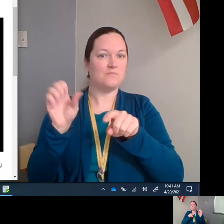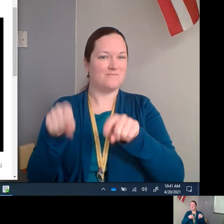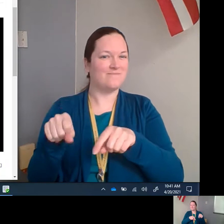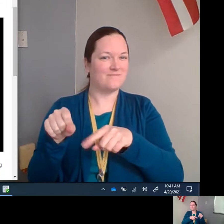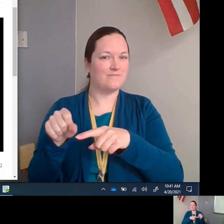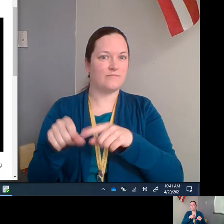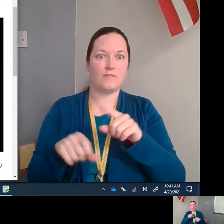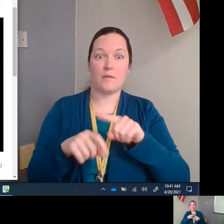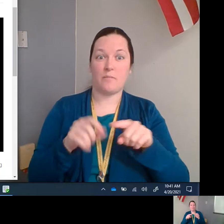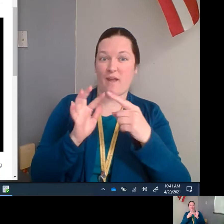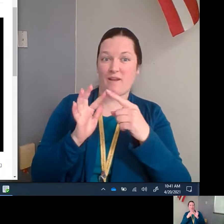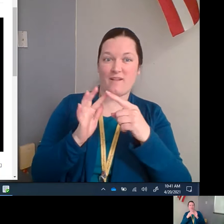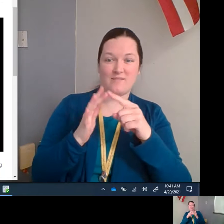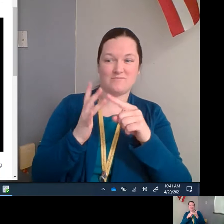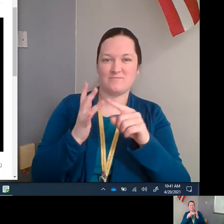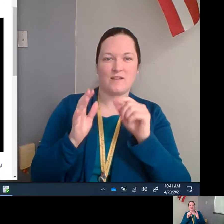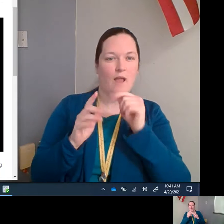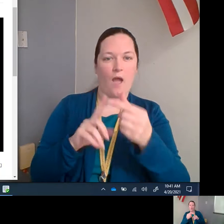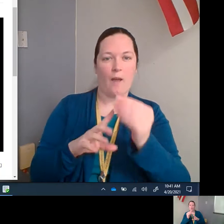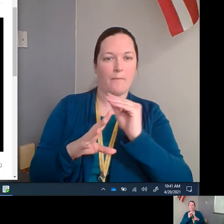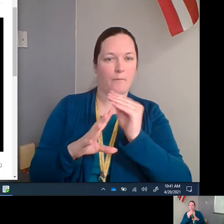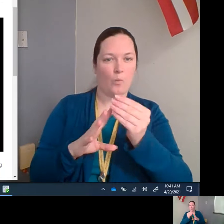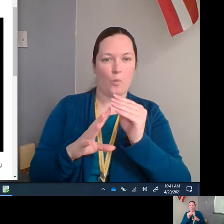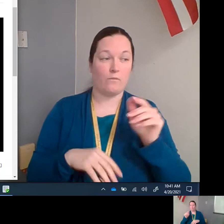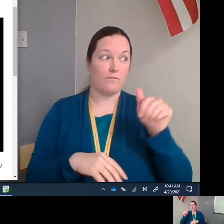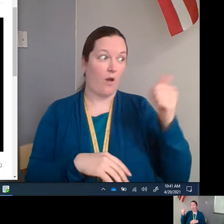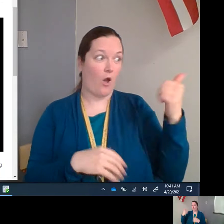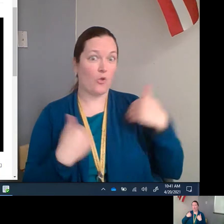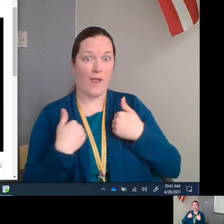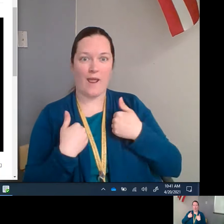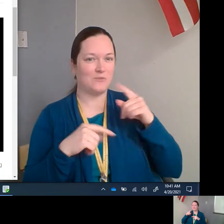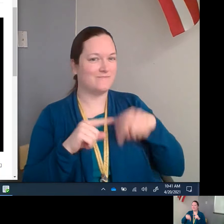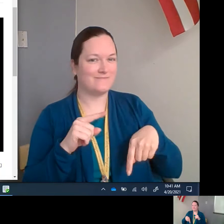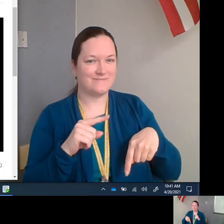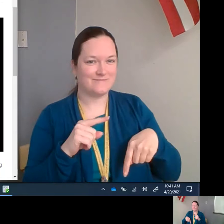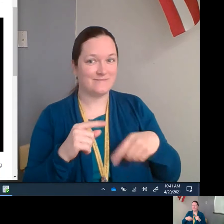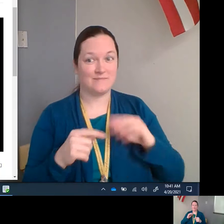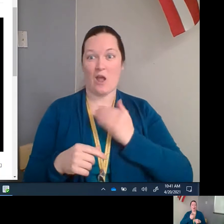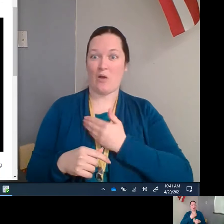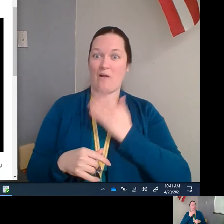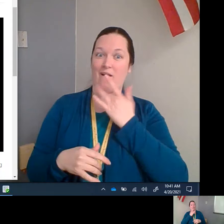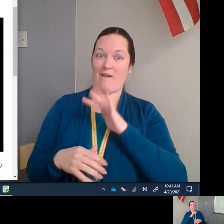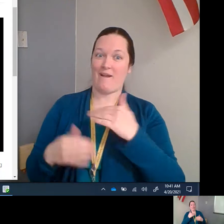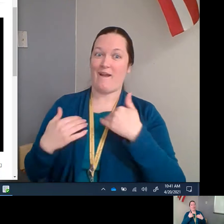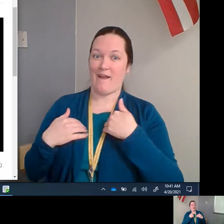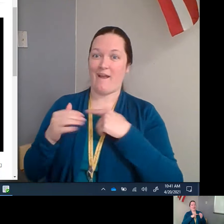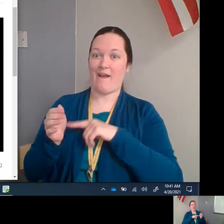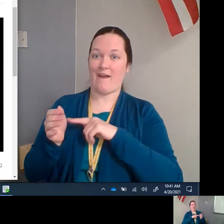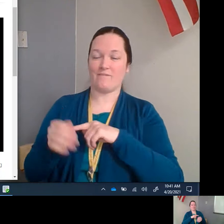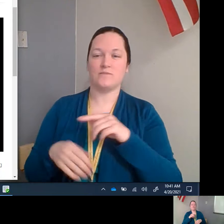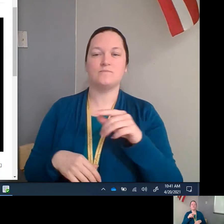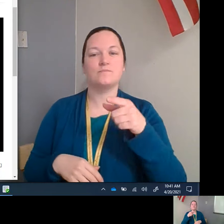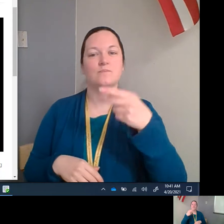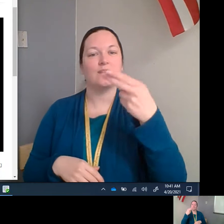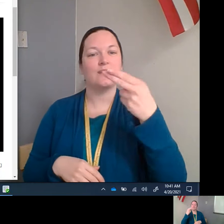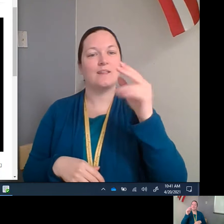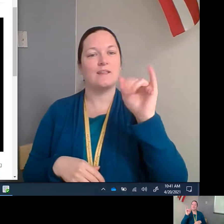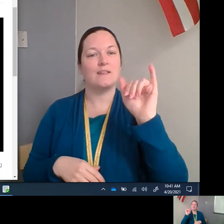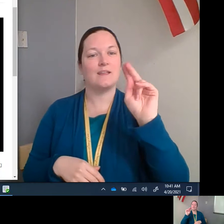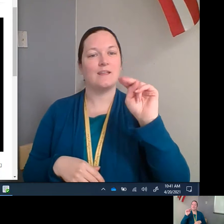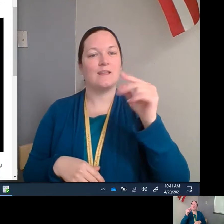that's not super common in the animal world, but you can thank your saddle joint for that. Next, we've got the hinge joint, just like a door hinge that only moves in